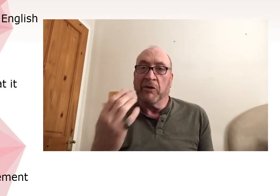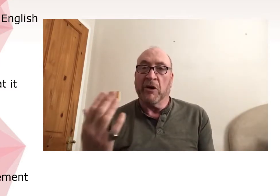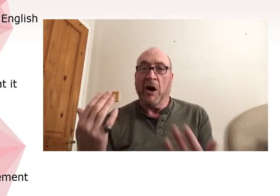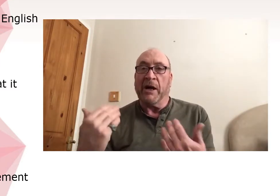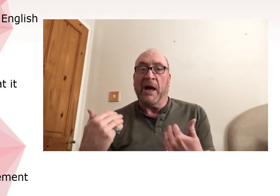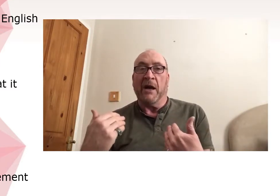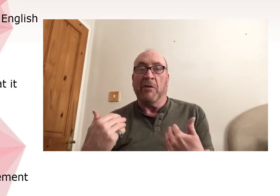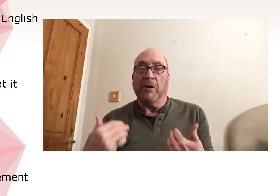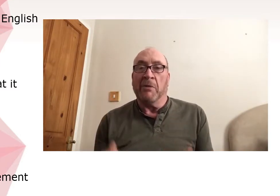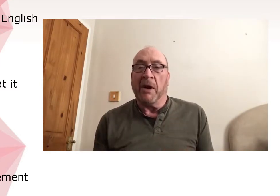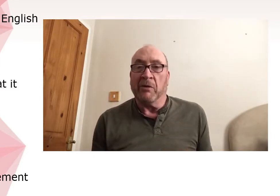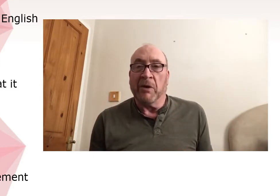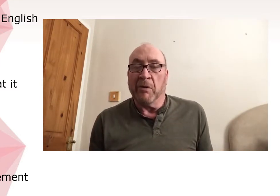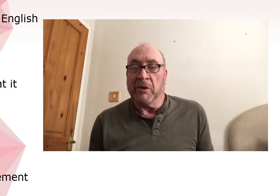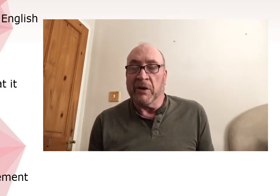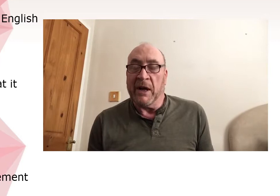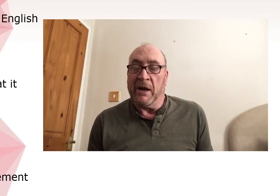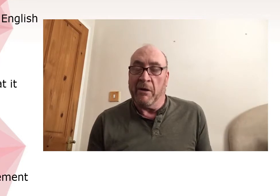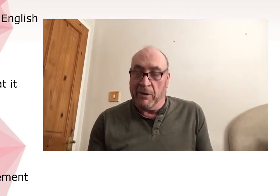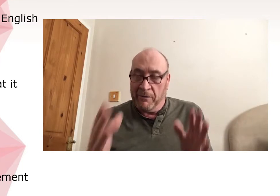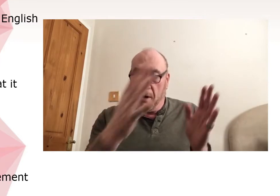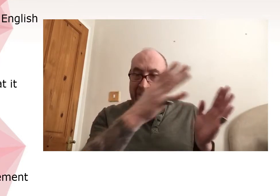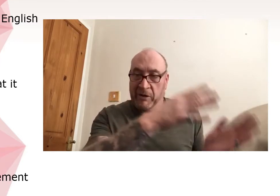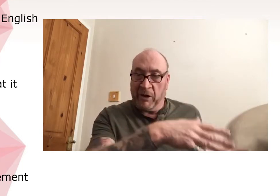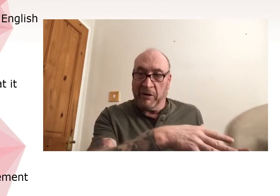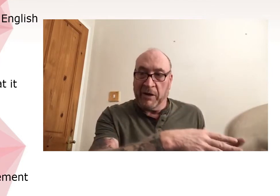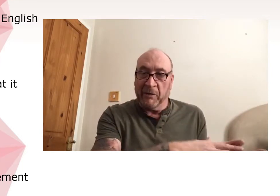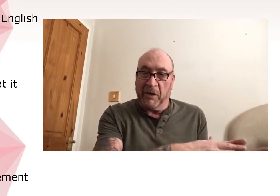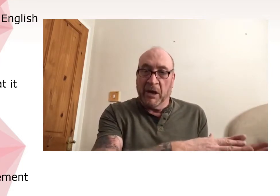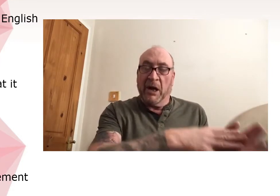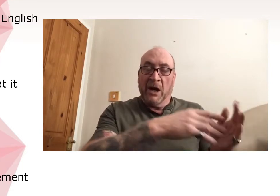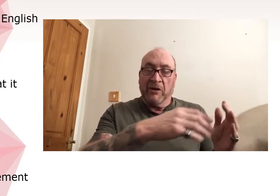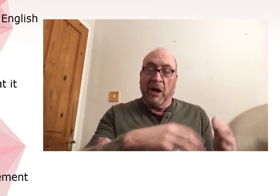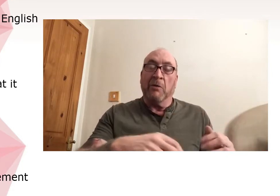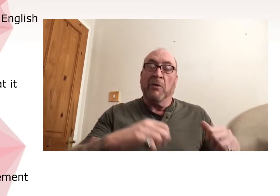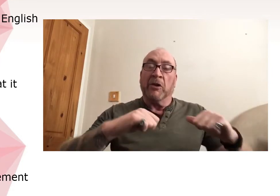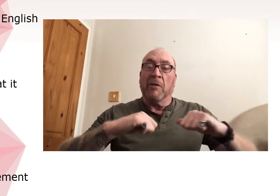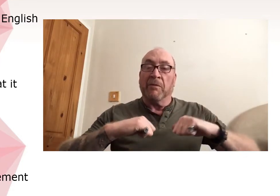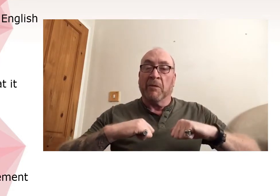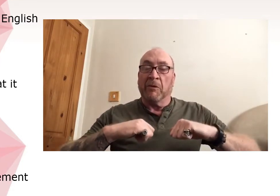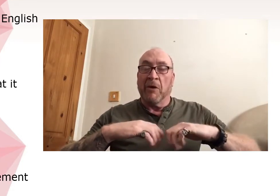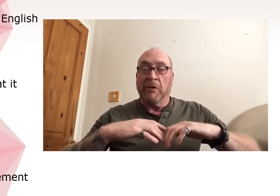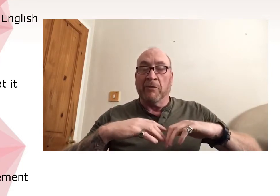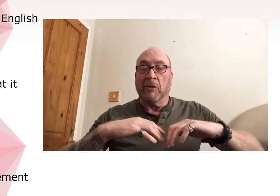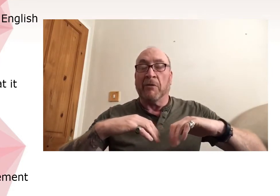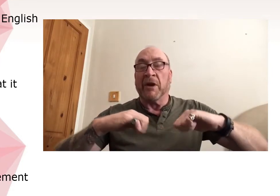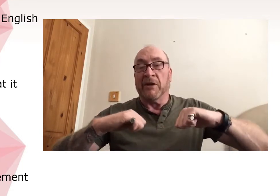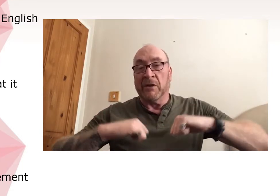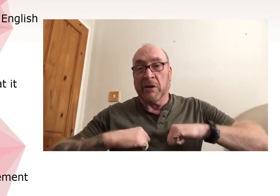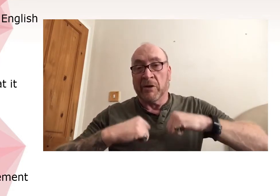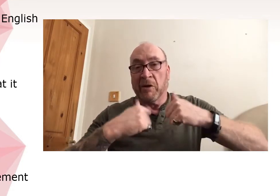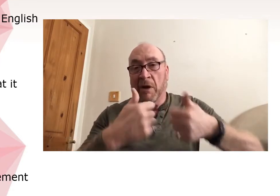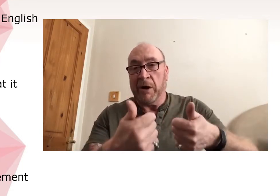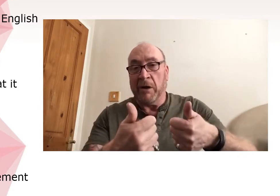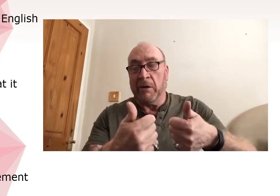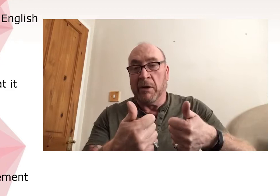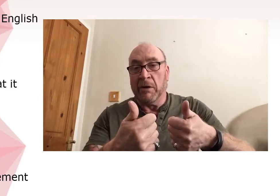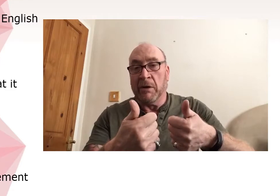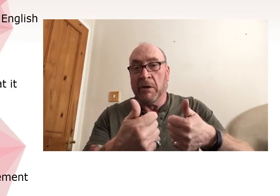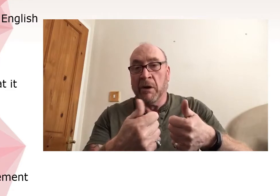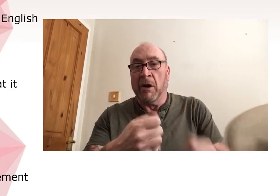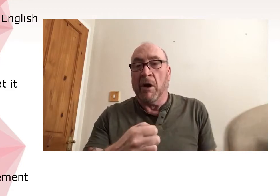So we'll start again and we'll go back to where we was there at the very start of this one. So we'll go through the full conversation. So how are